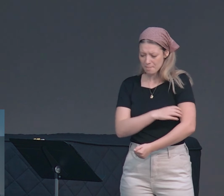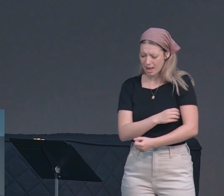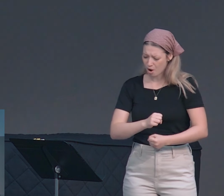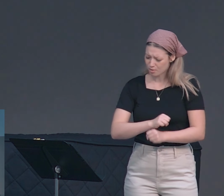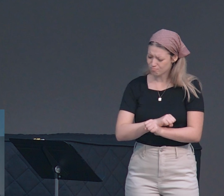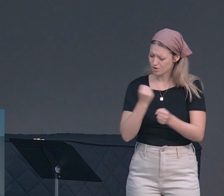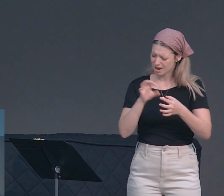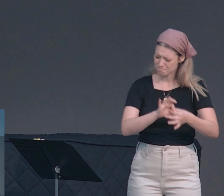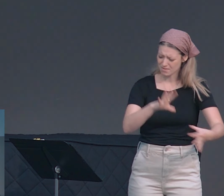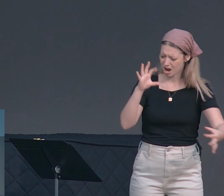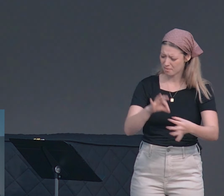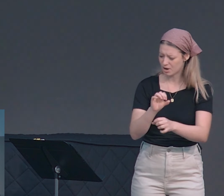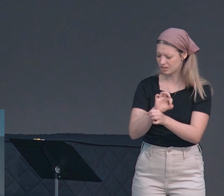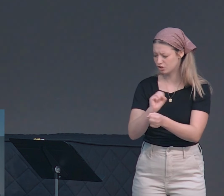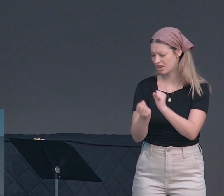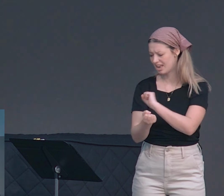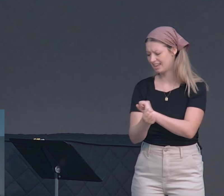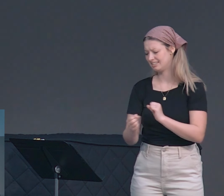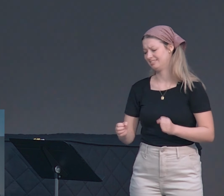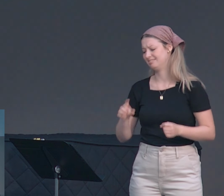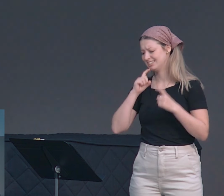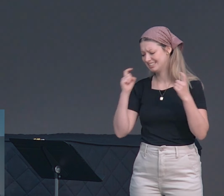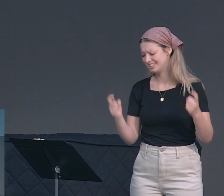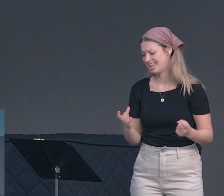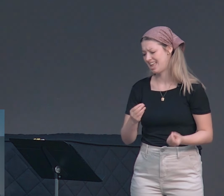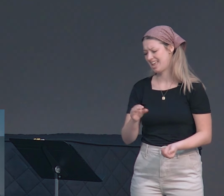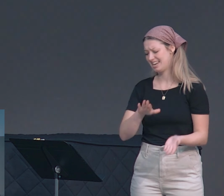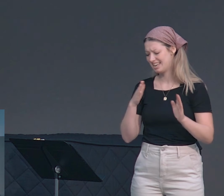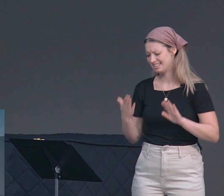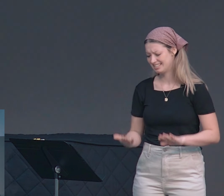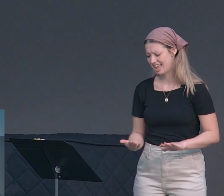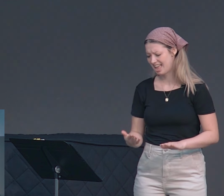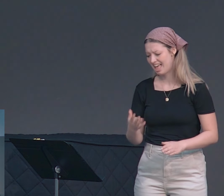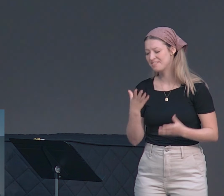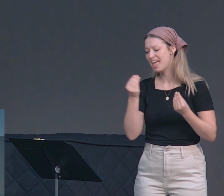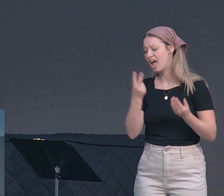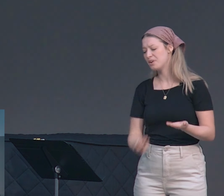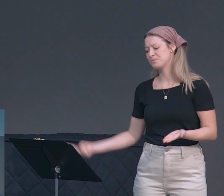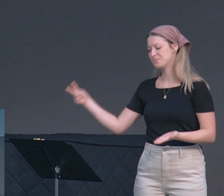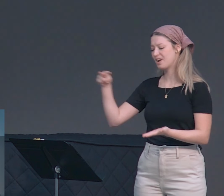appear with the power to break the chains of sin.